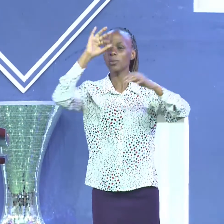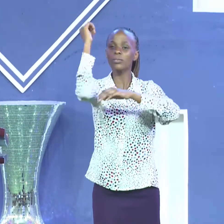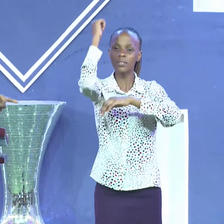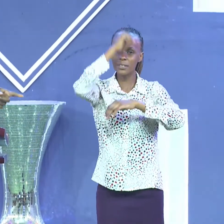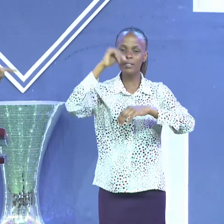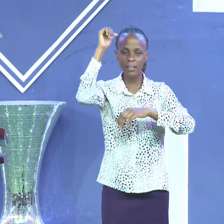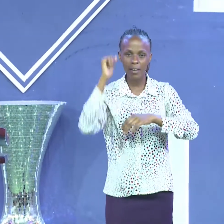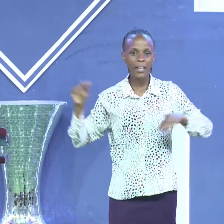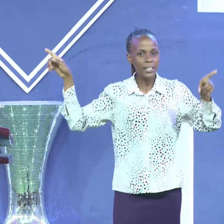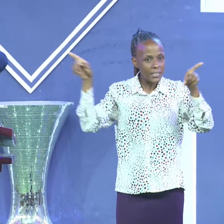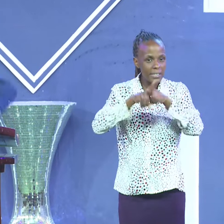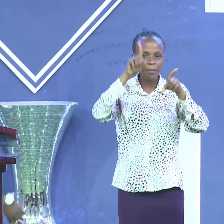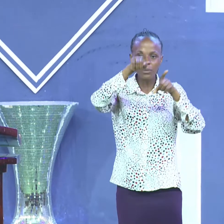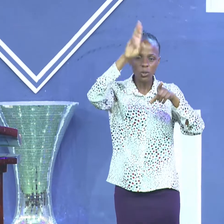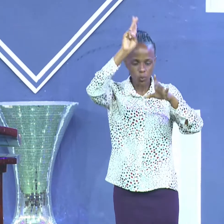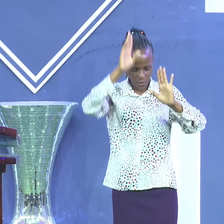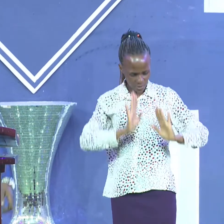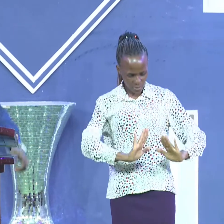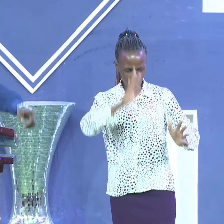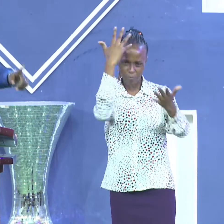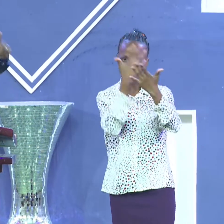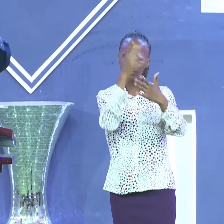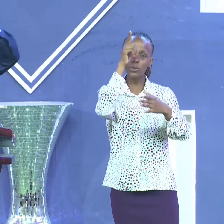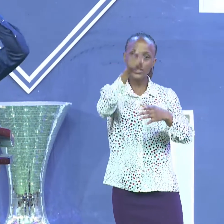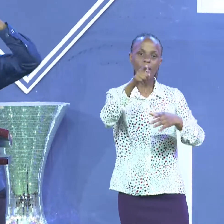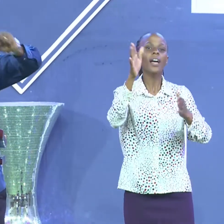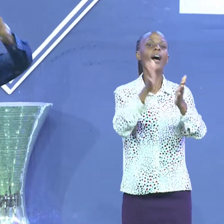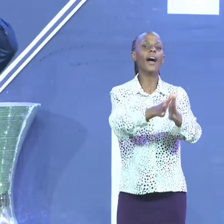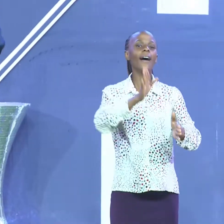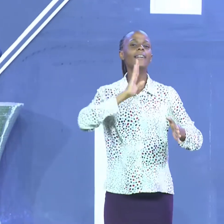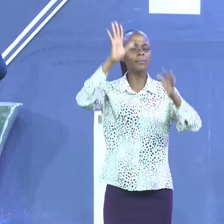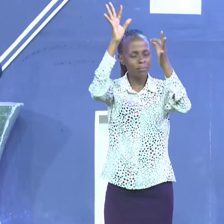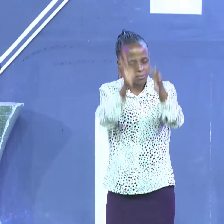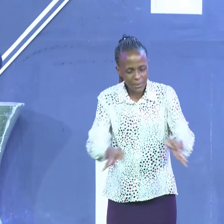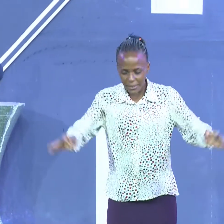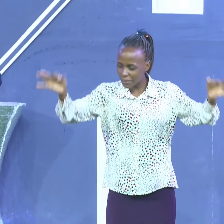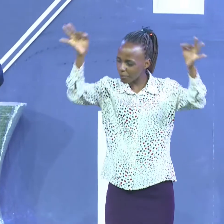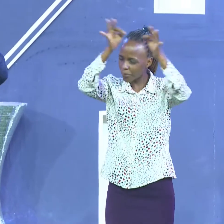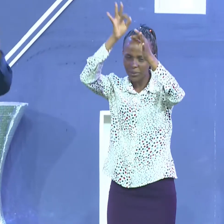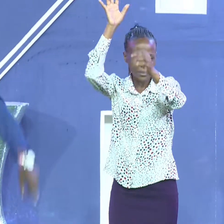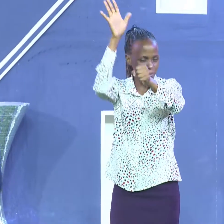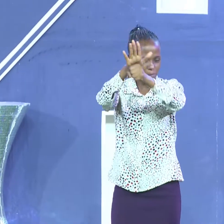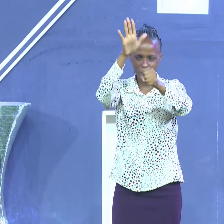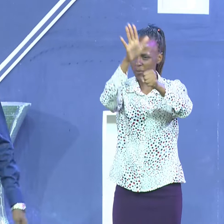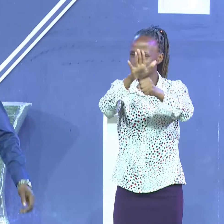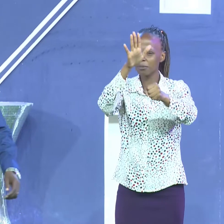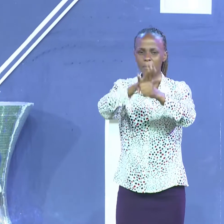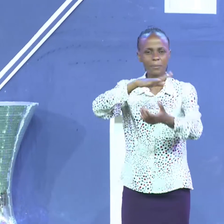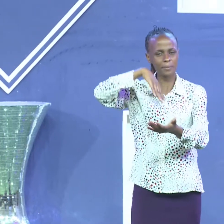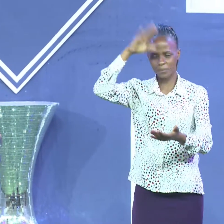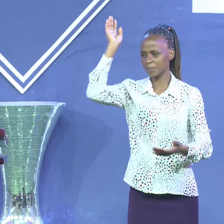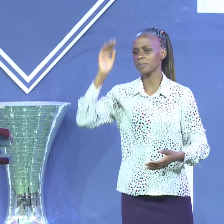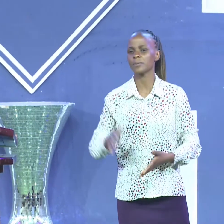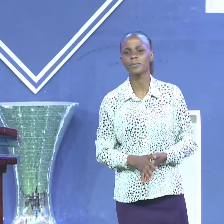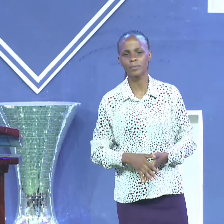you're going to also get to the prison that you've been, and you'll be very beneficial indeed.